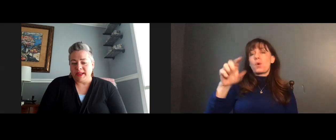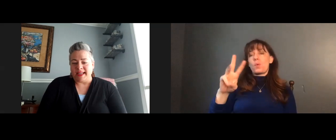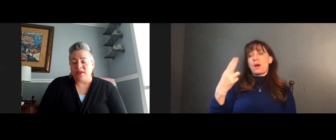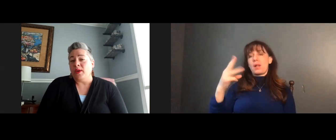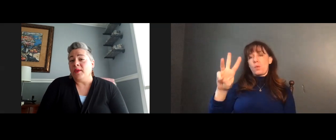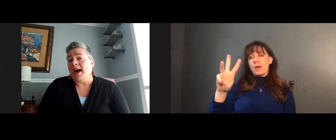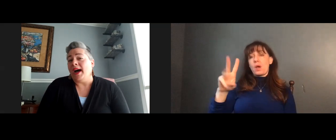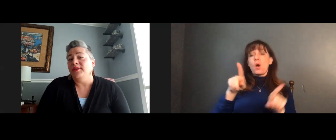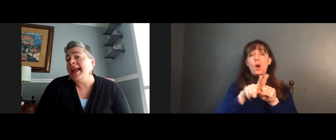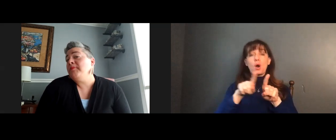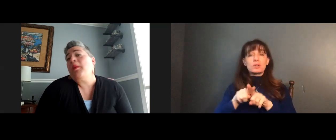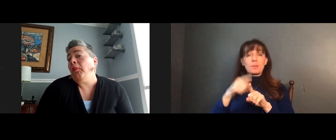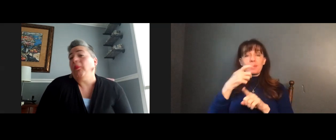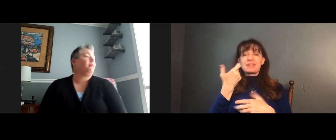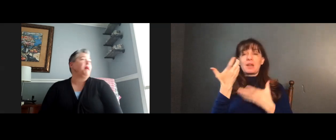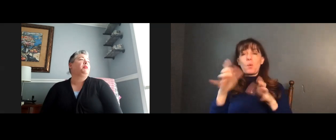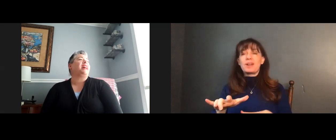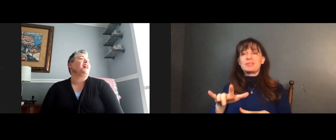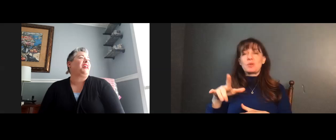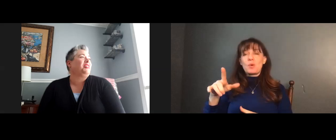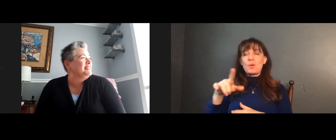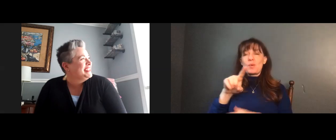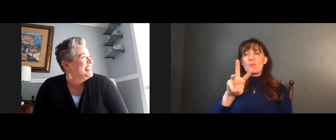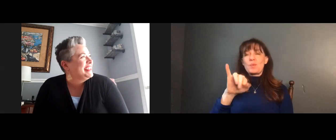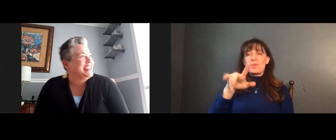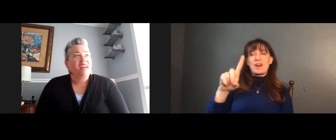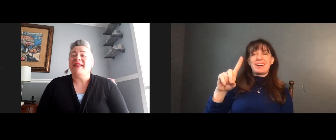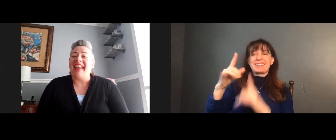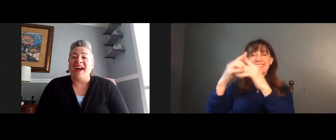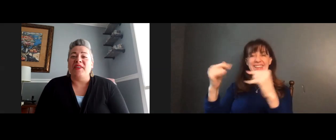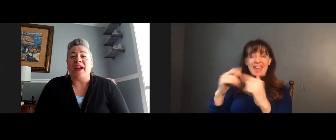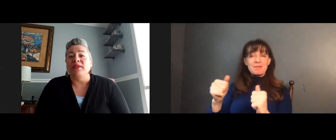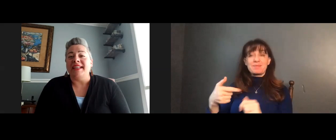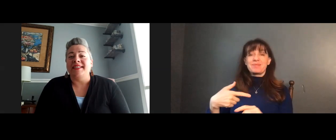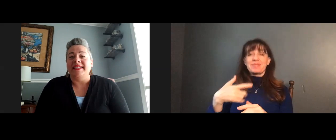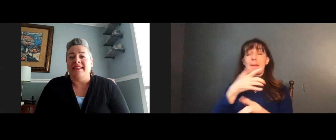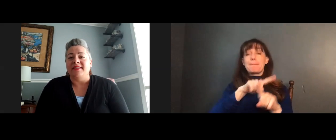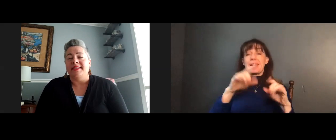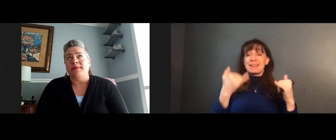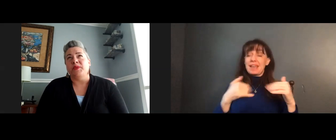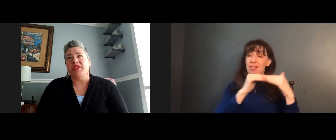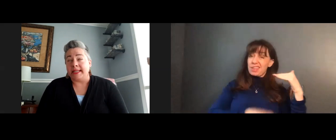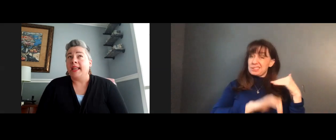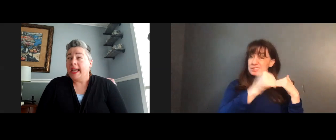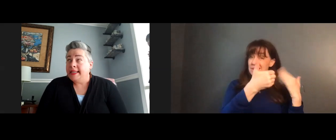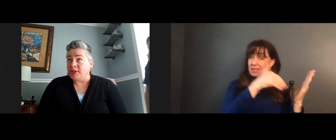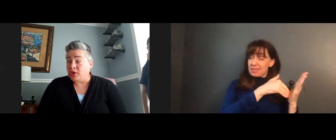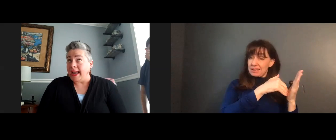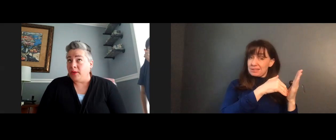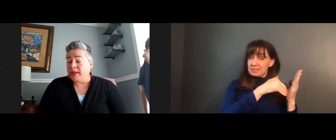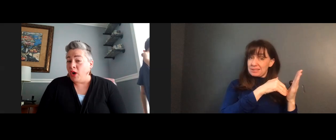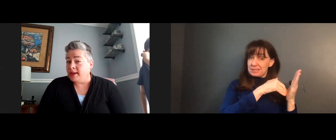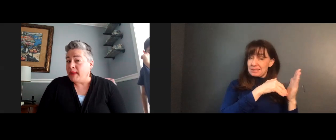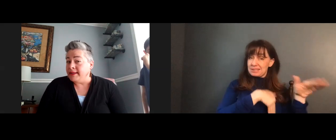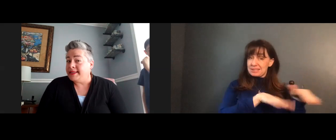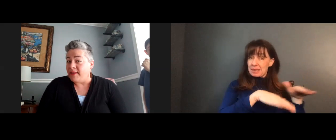also because i don't want a wild camp i put that out there but now if i go less than 10 000 steps which i did yesterday